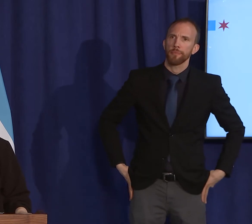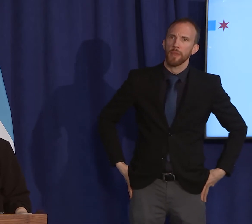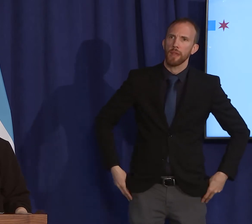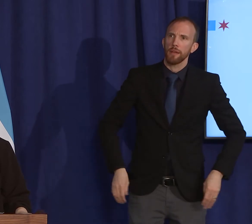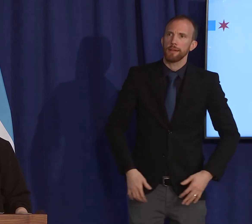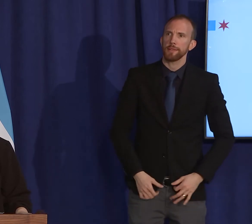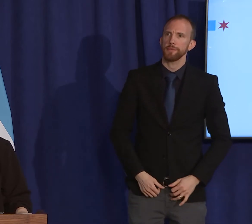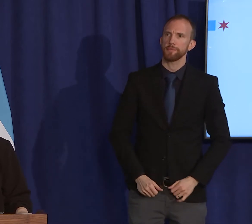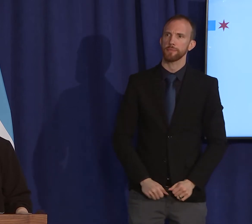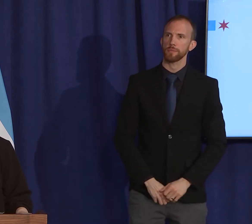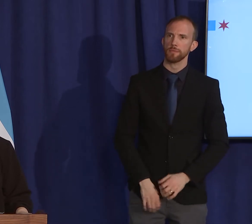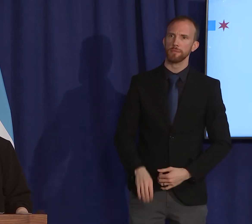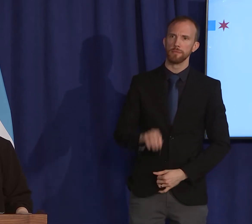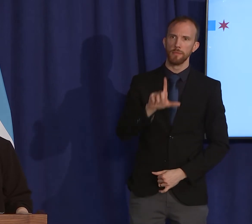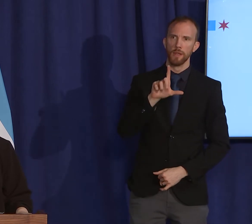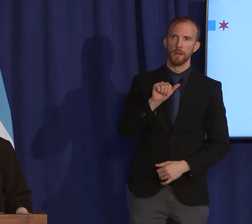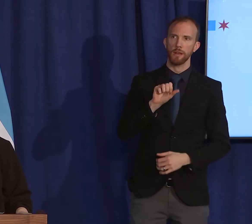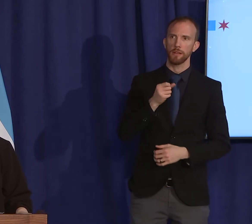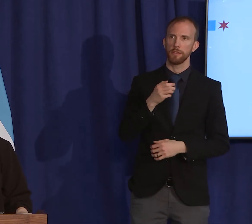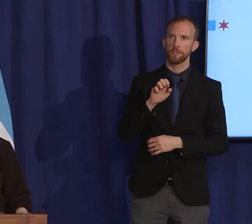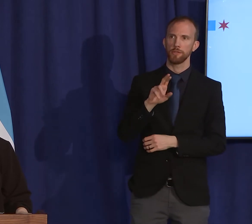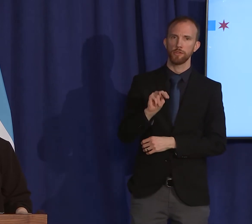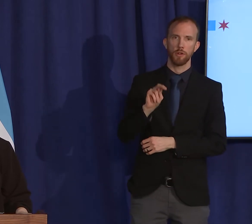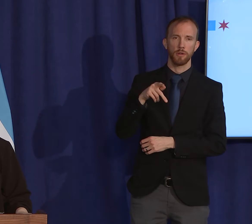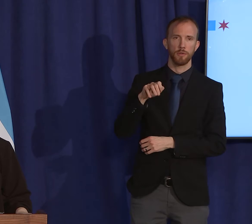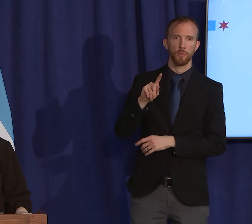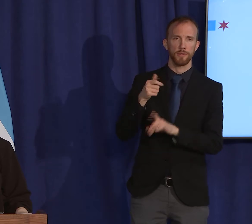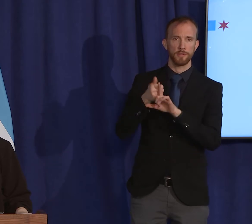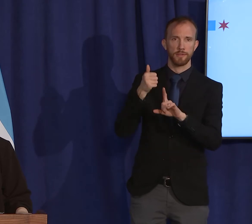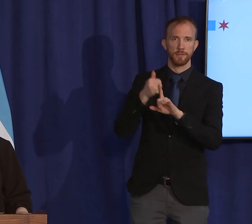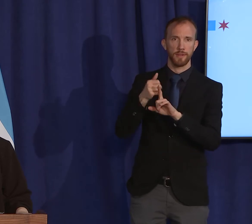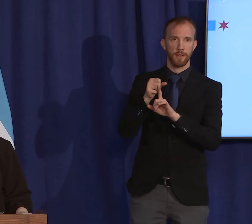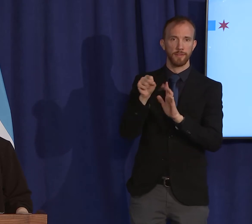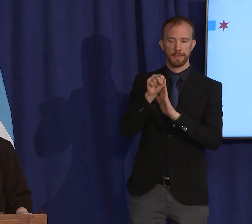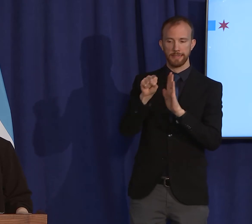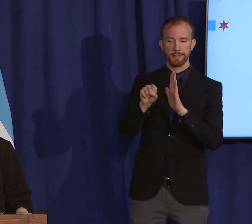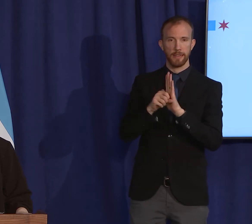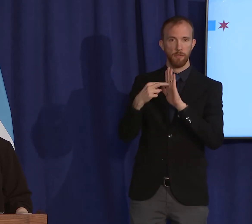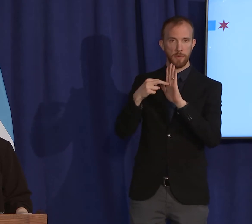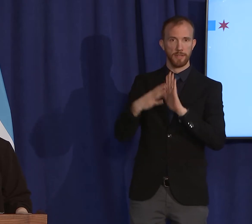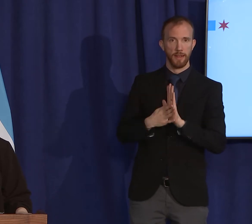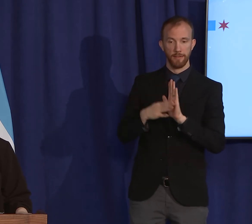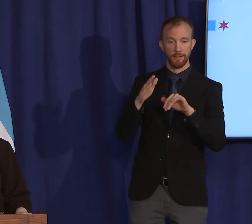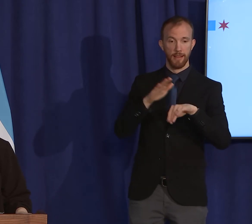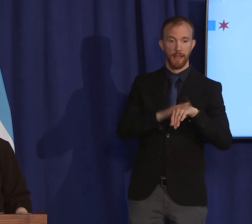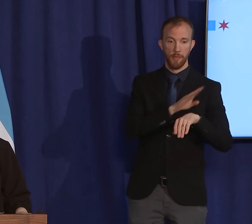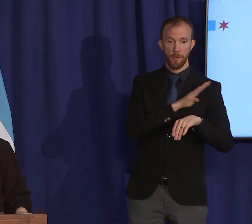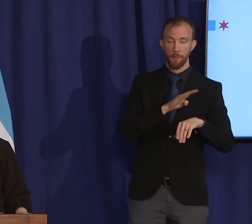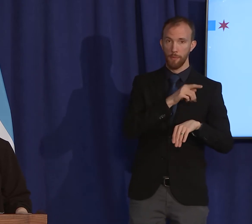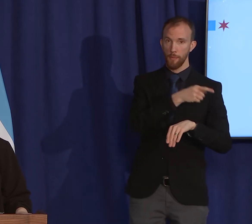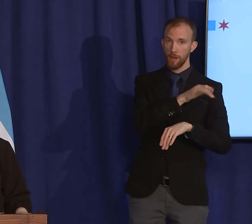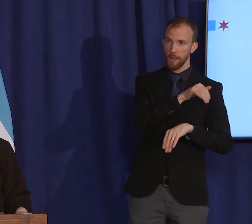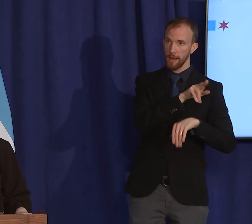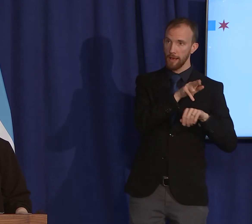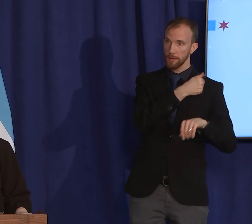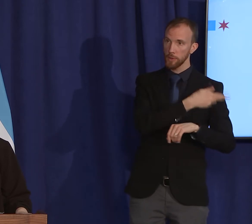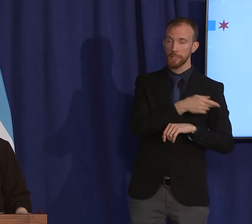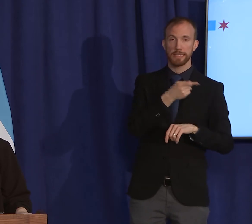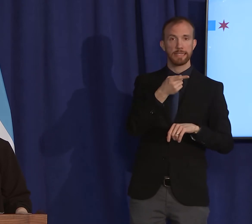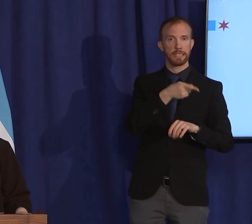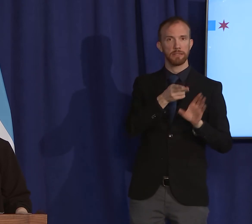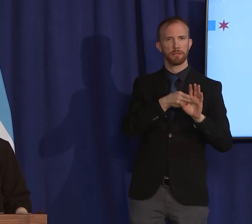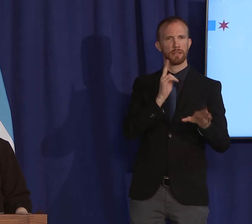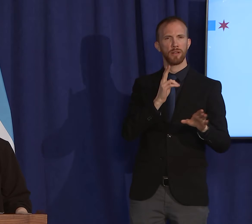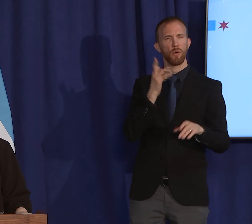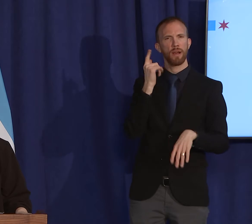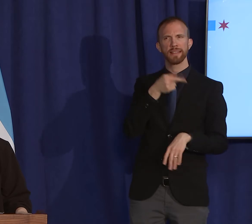because LaShawn Ford, the state representative who's on that board, resigned today, and one of the reasons he resigned, he said, is because in protest